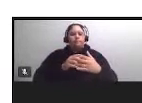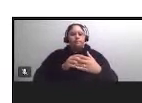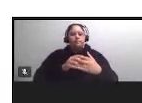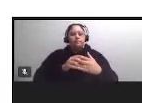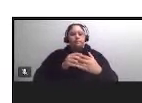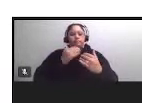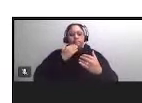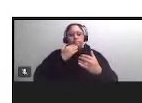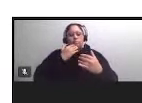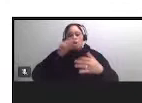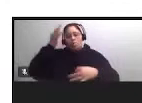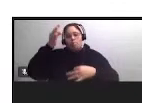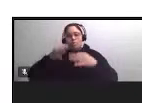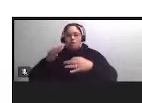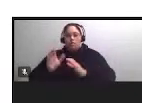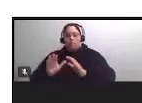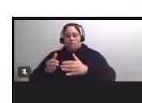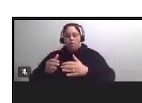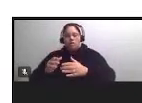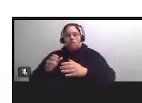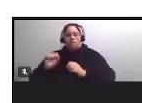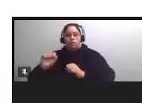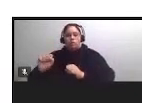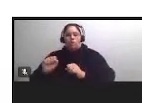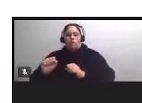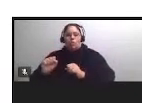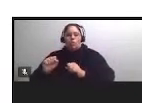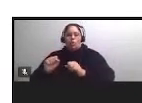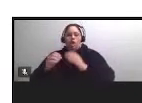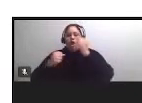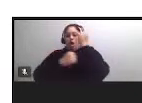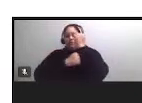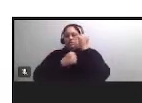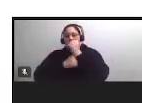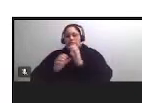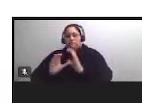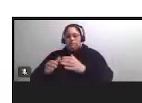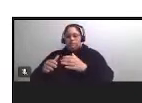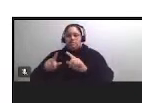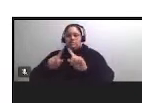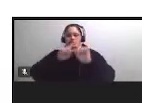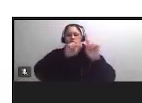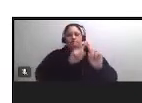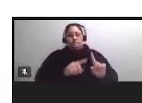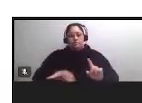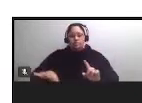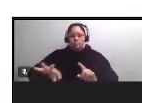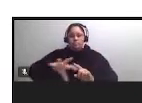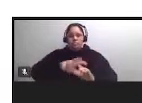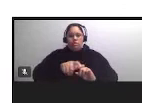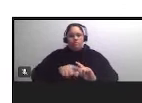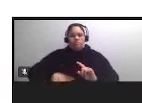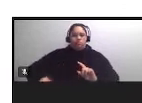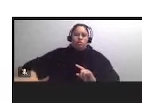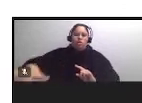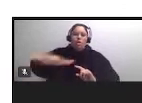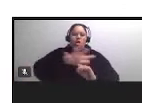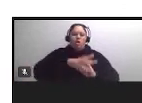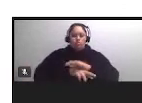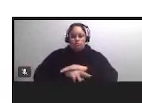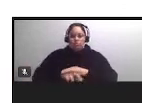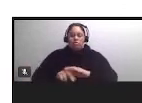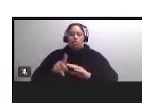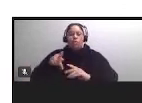the political parties' constituency offices around the province. So PEO has